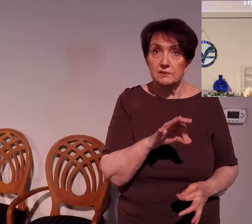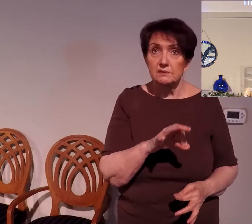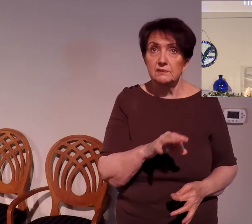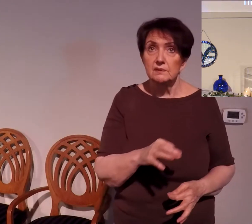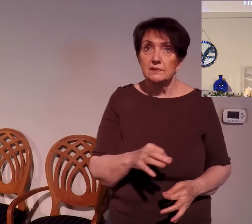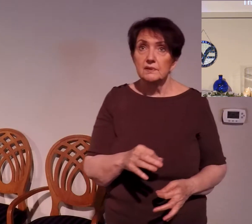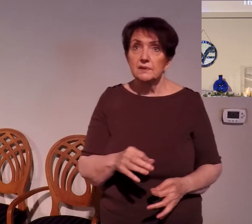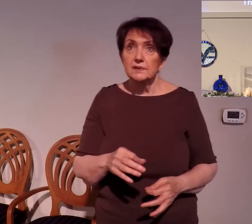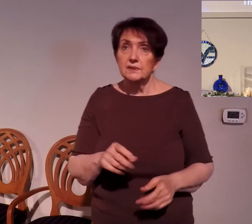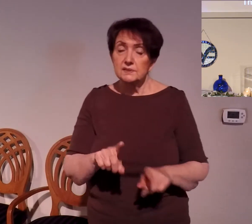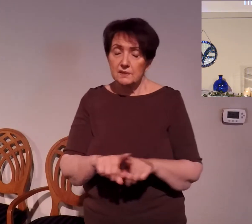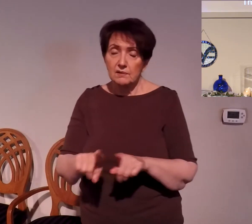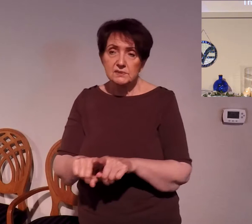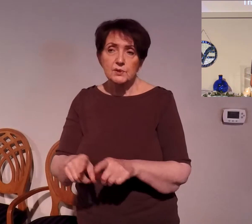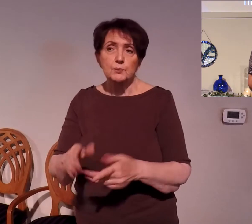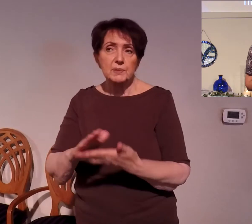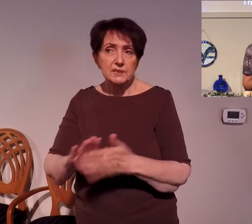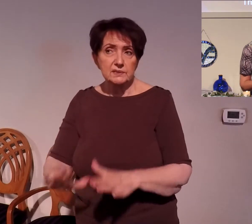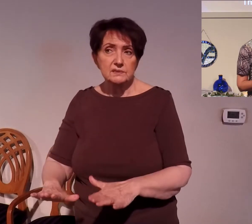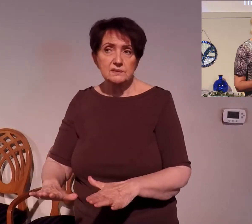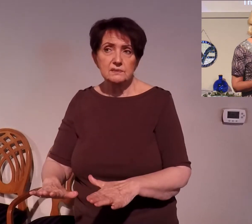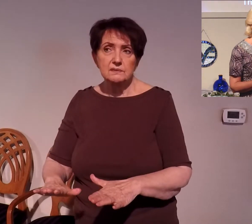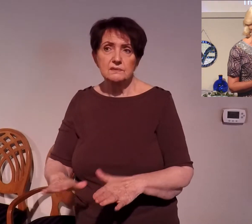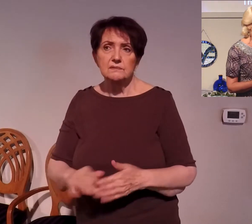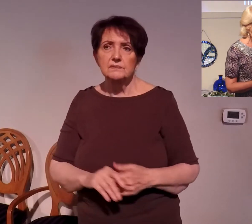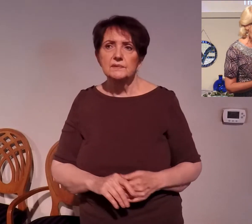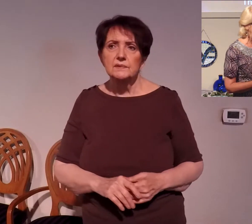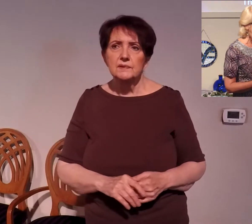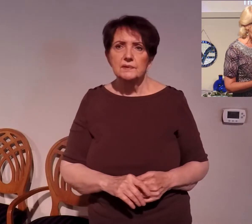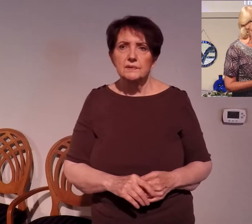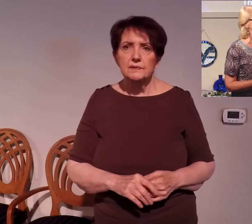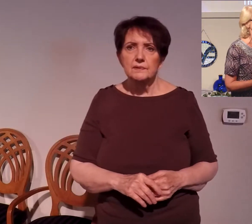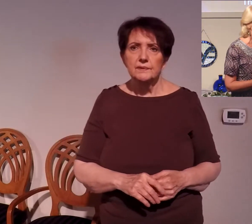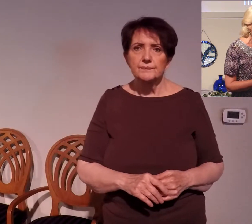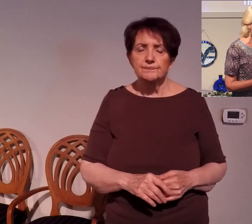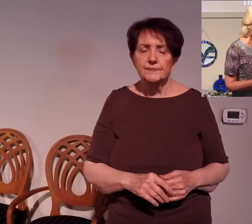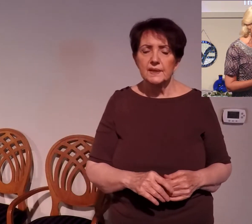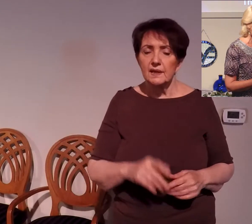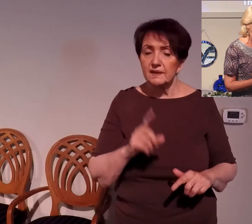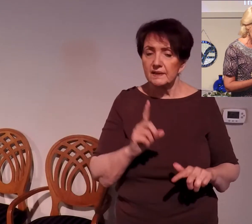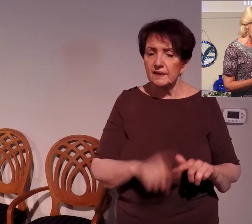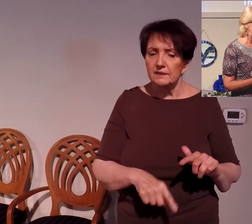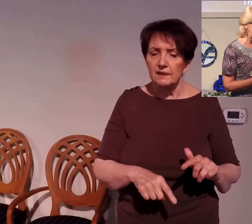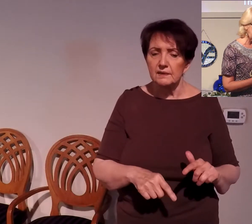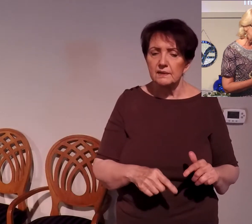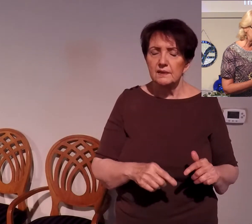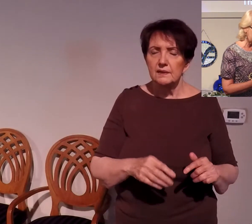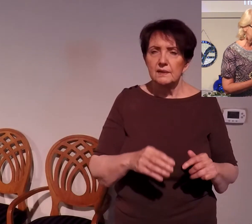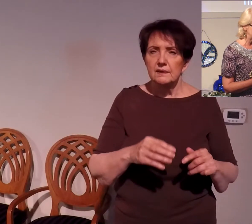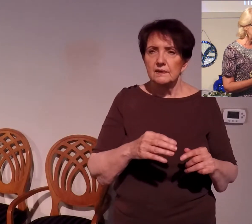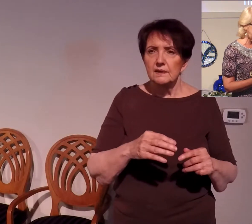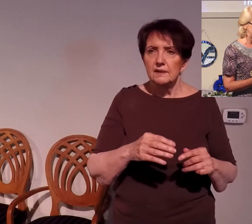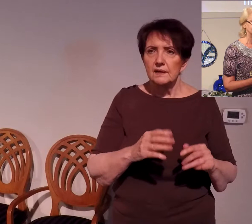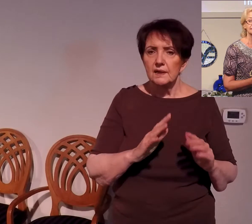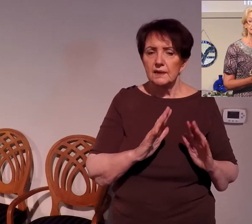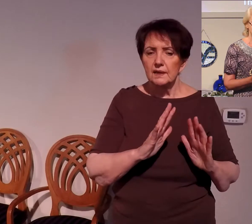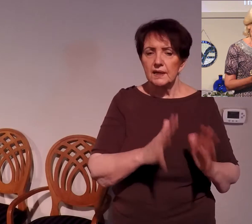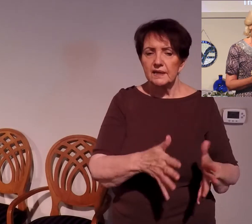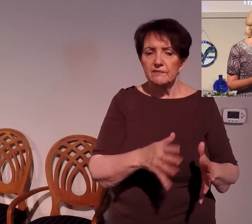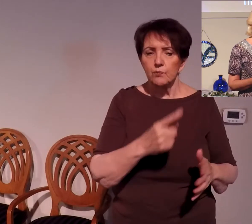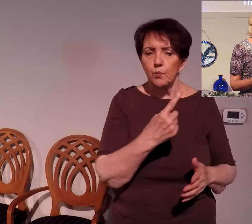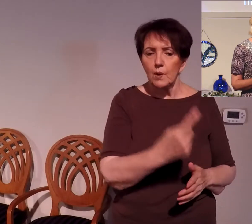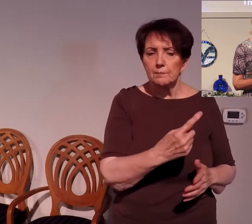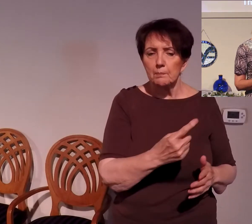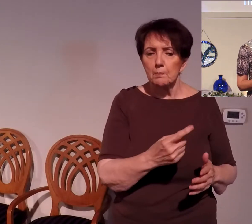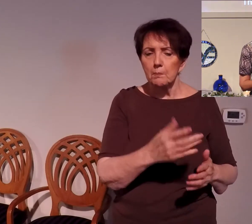also peace. Again, for the very simple reason that being the spirit of the whole, it cannot set one part in antagonism against